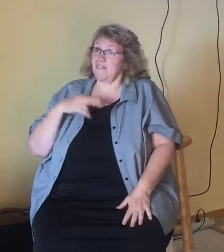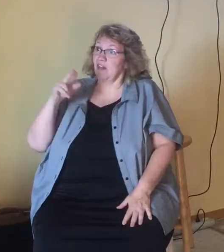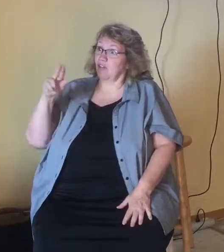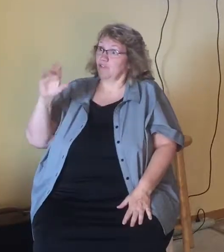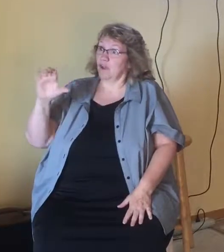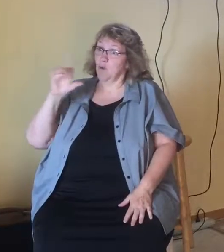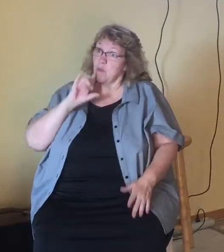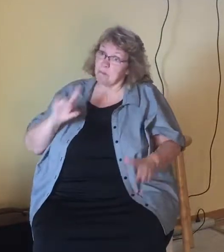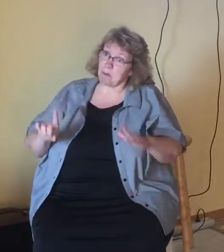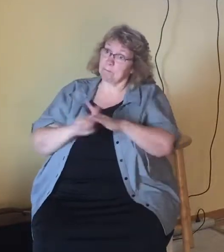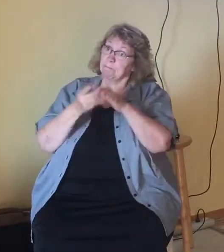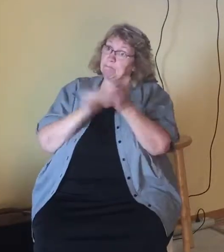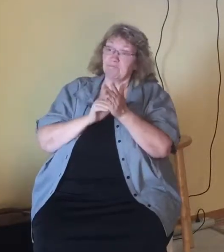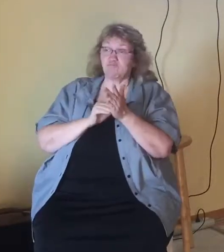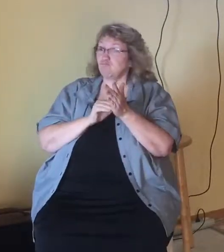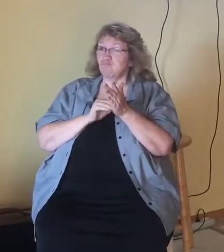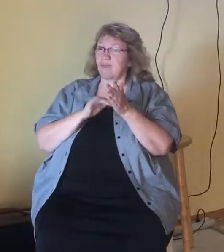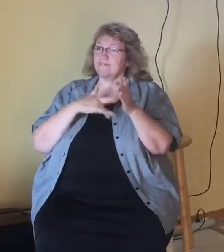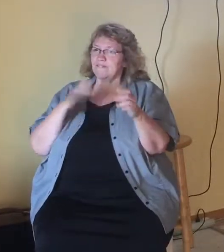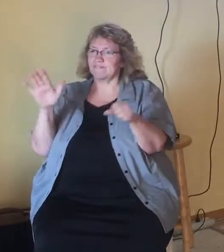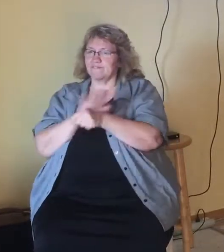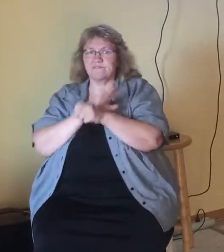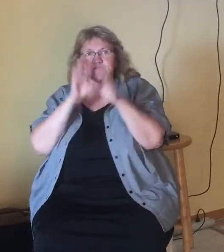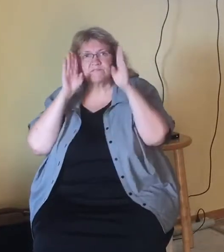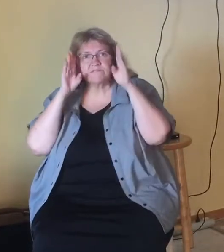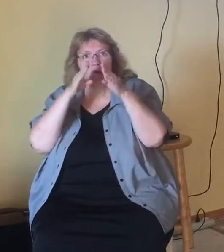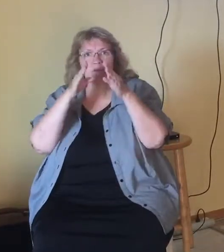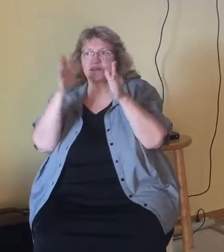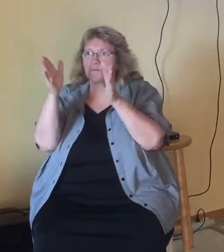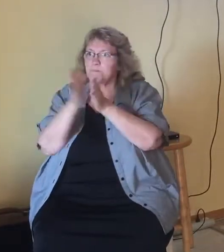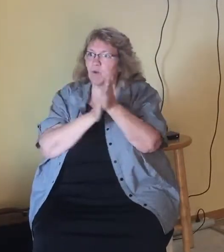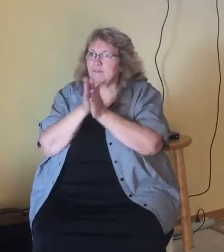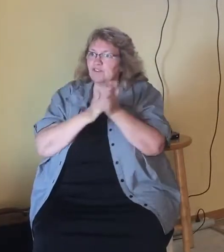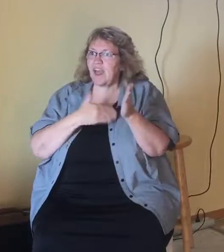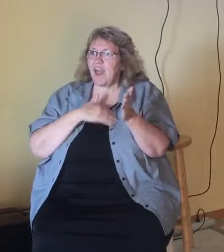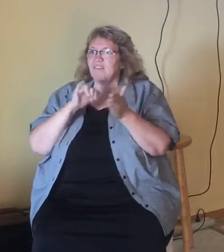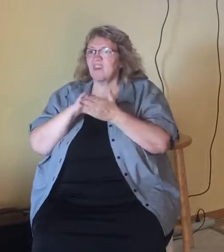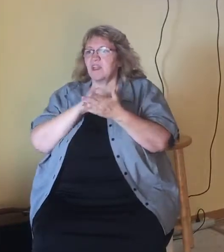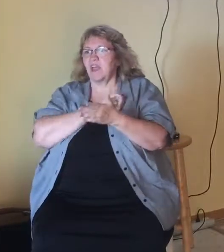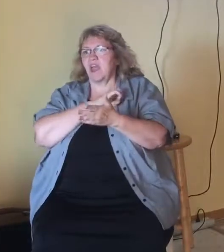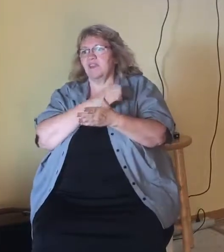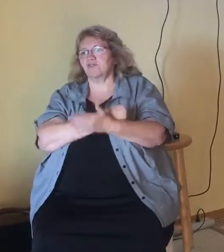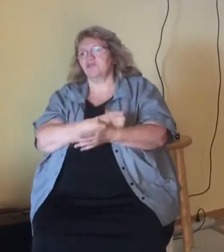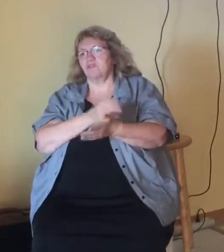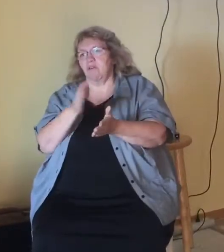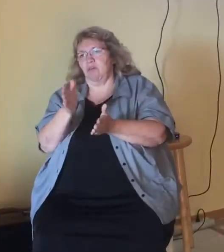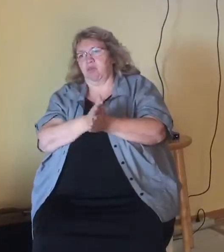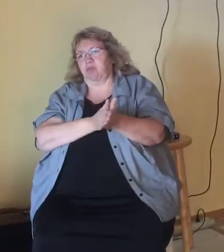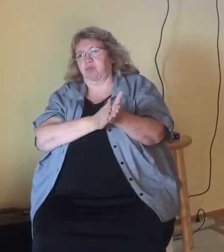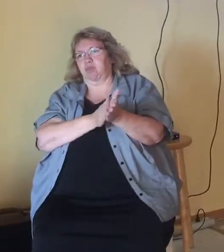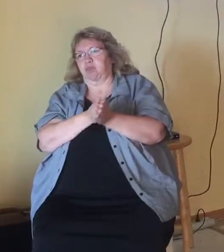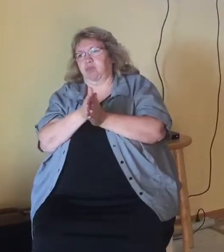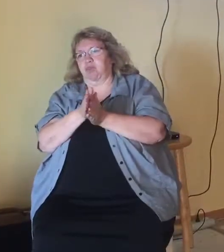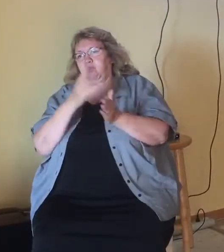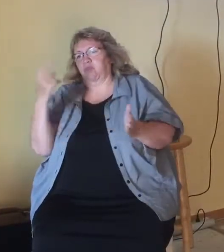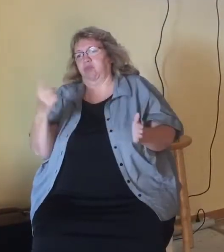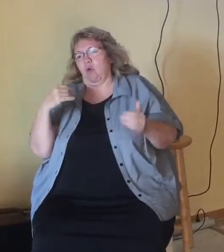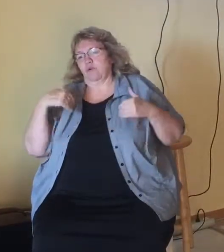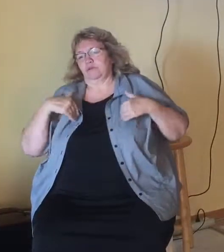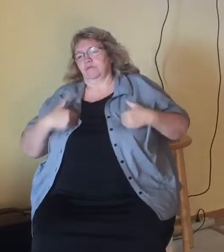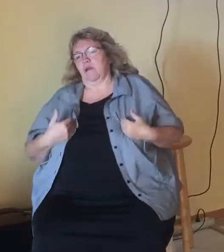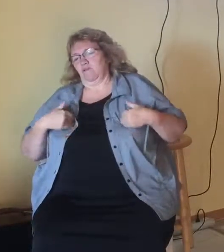flare-up. I have focus, I have motivation. Those low energy, lack of motivation, and perpetually tired